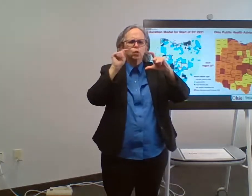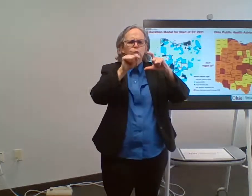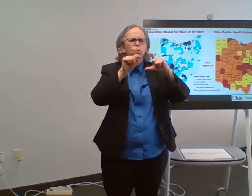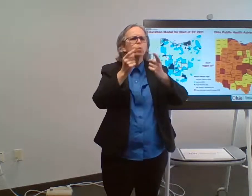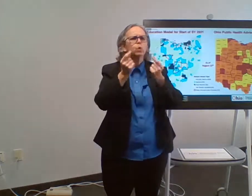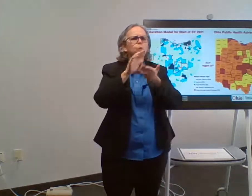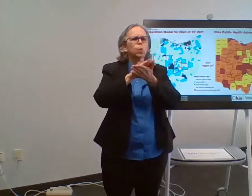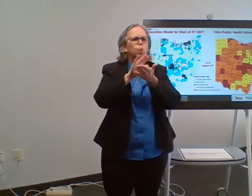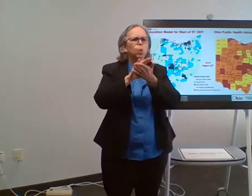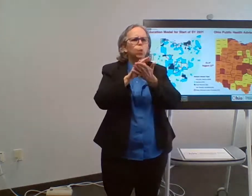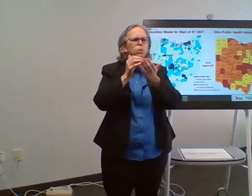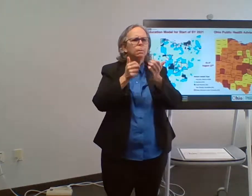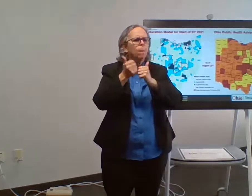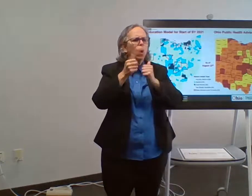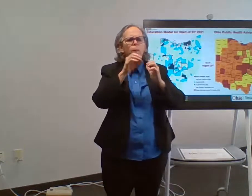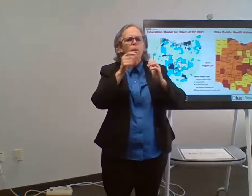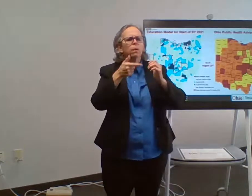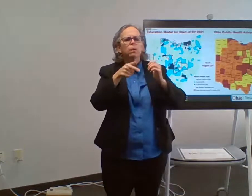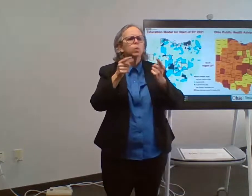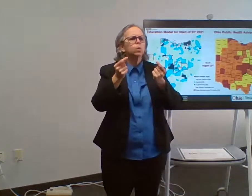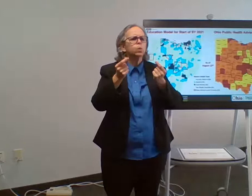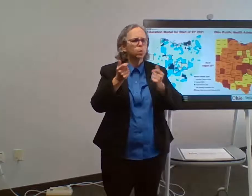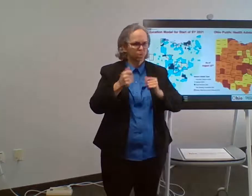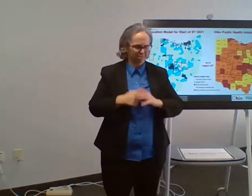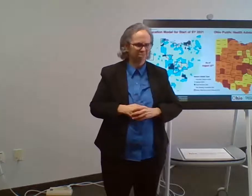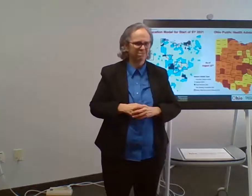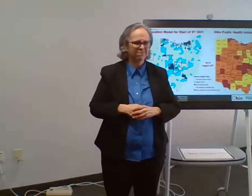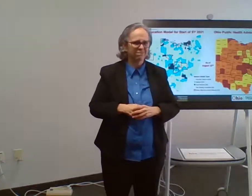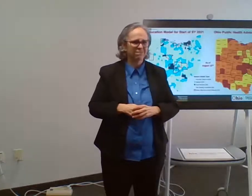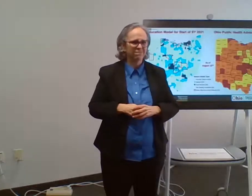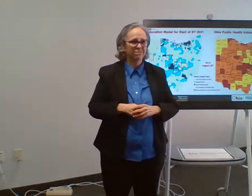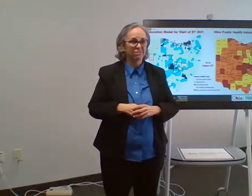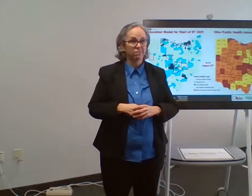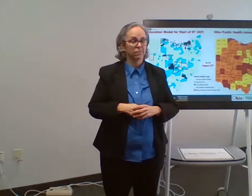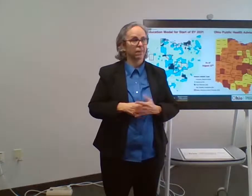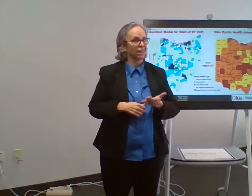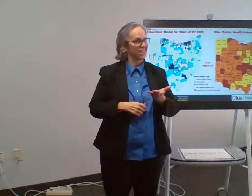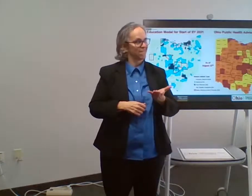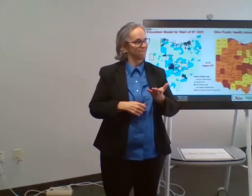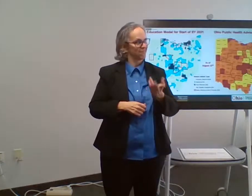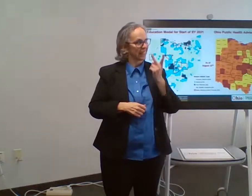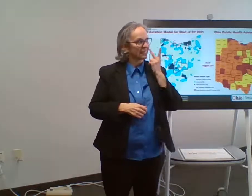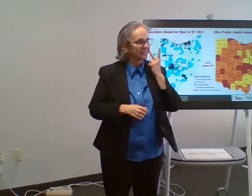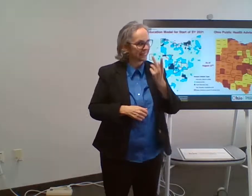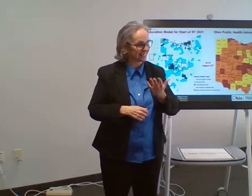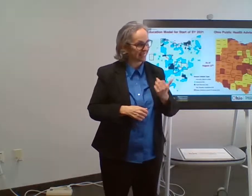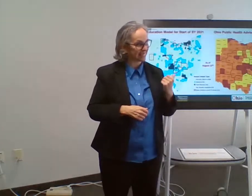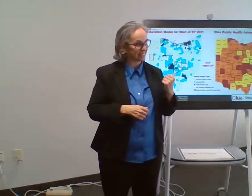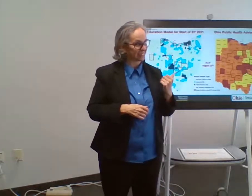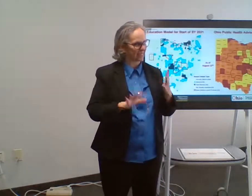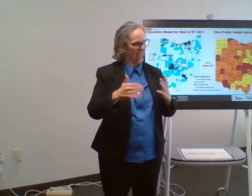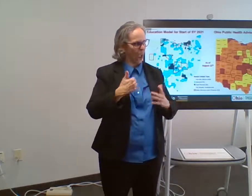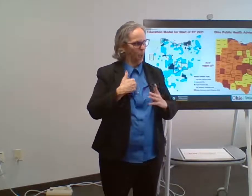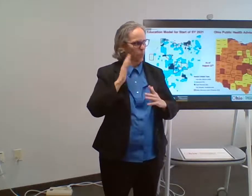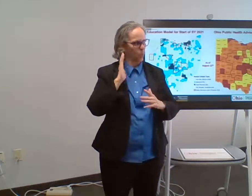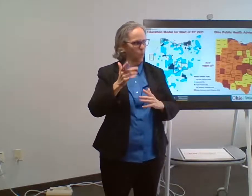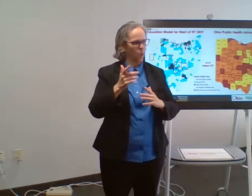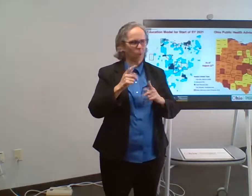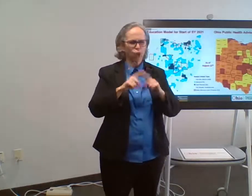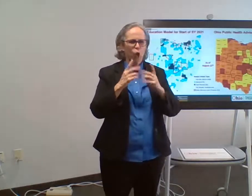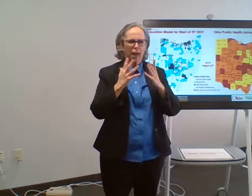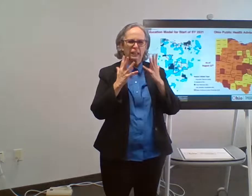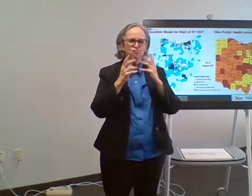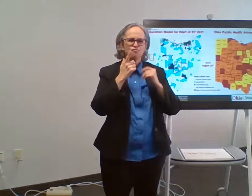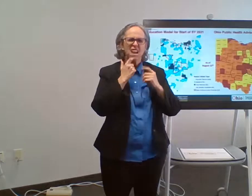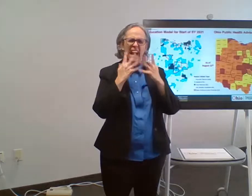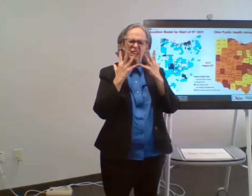in regard to which schools are coming back in person. So let's start with the darkest color on